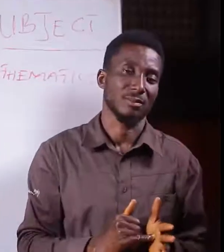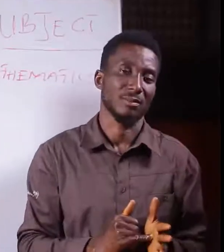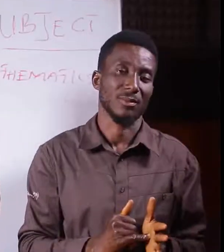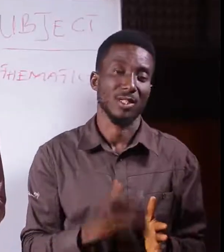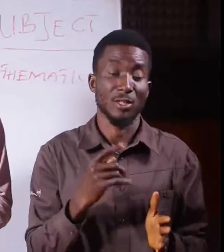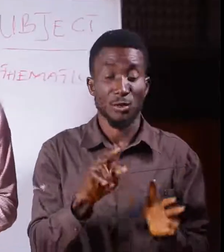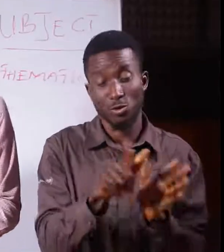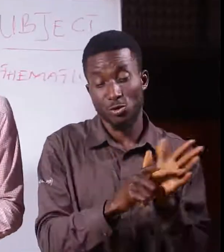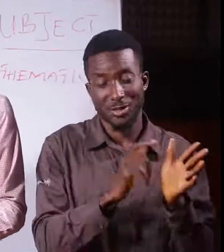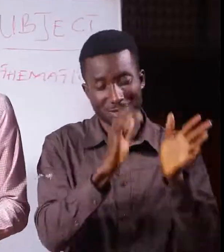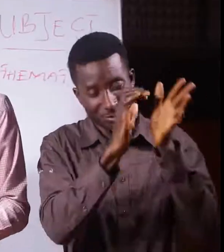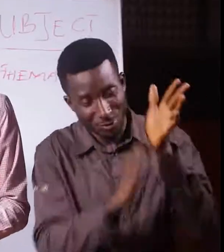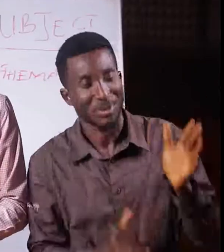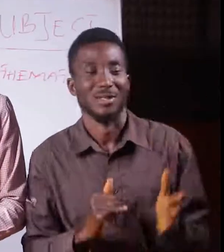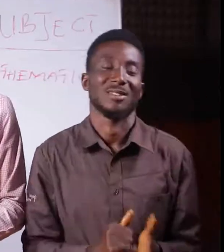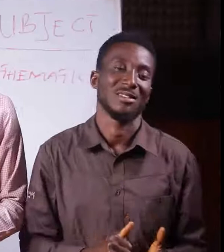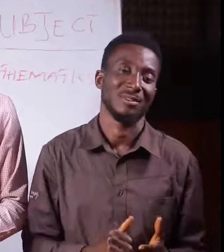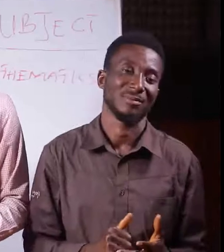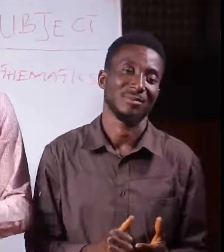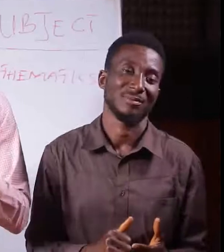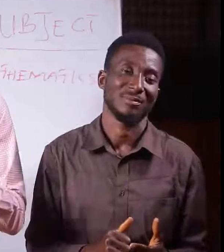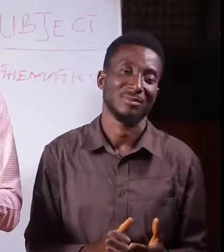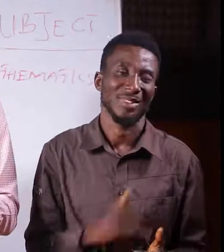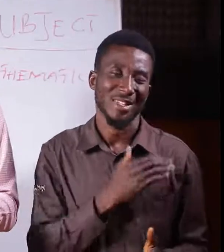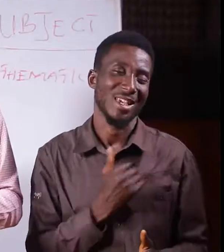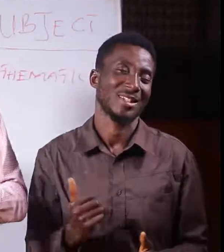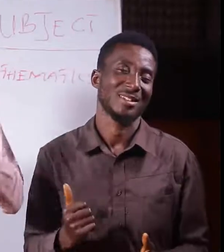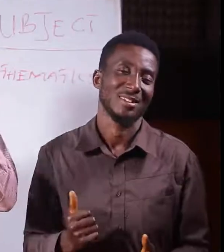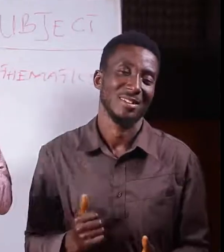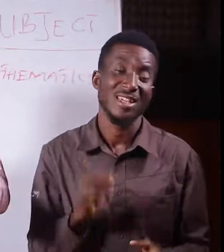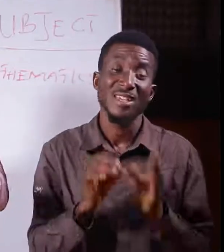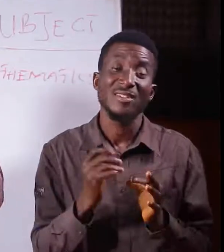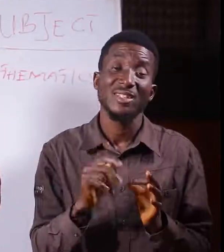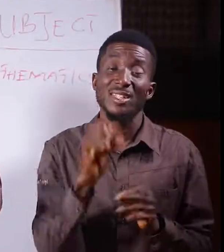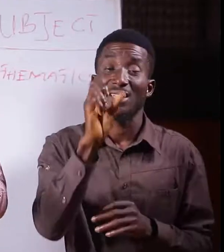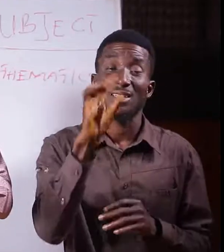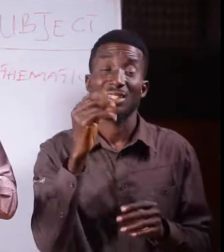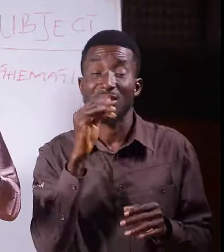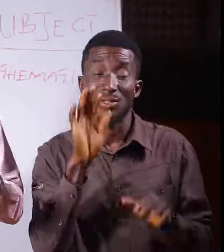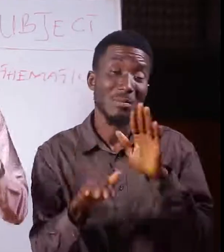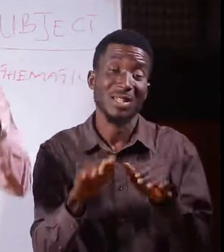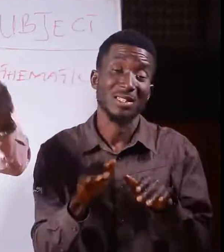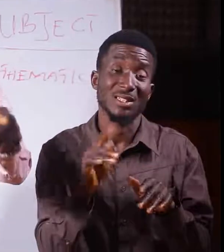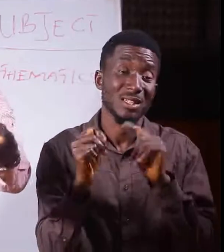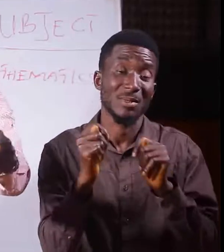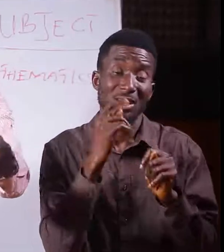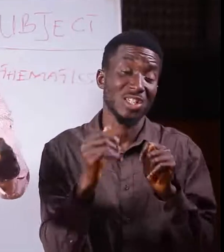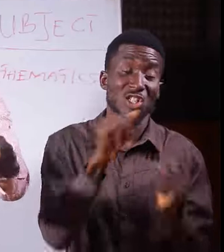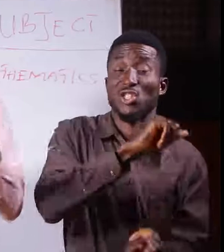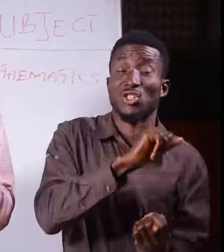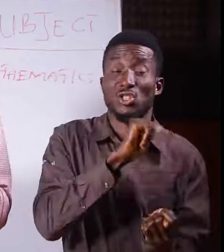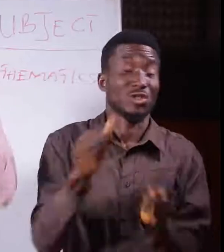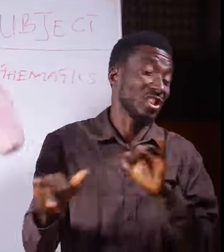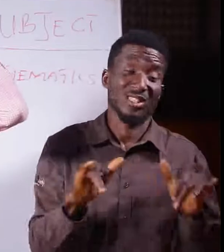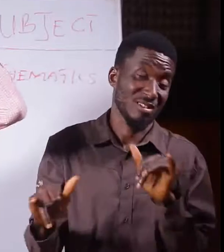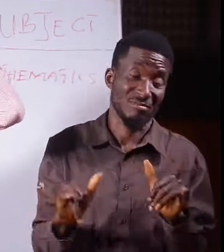saying subtract the equations. And if the signs of the balancing terms is the reverse, that